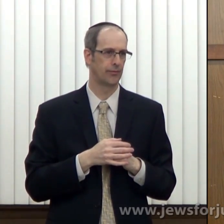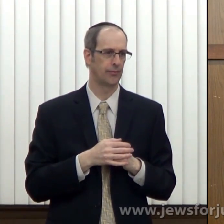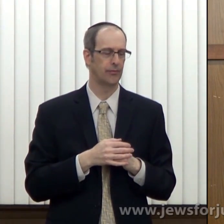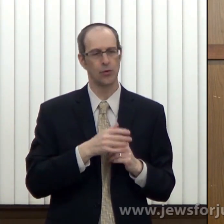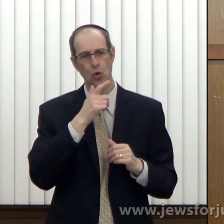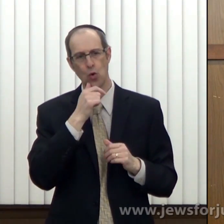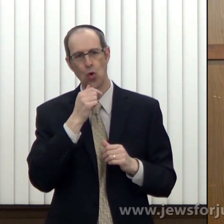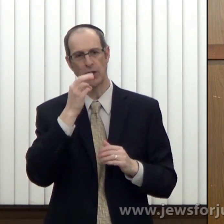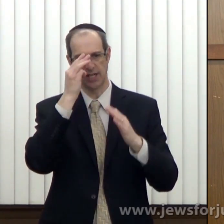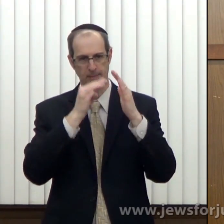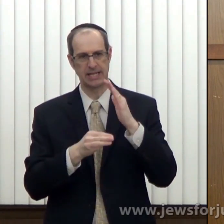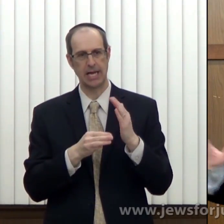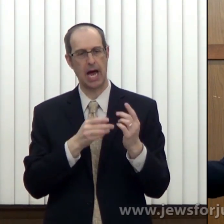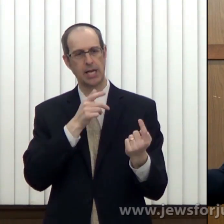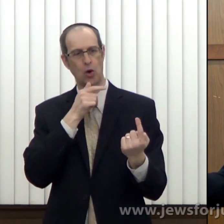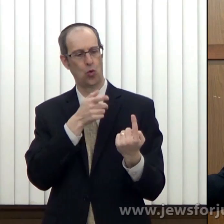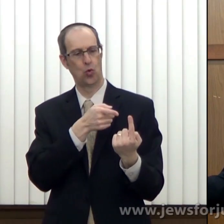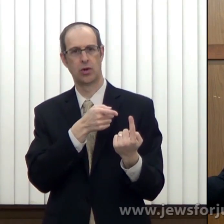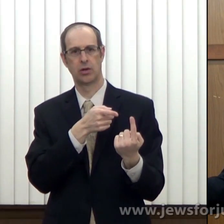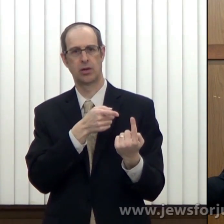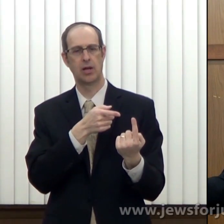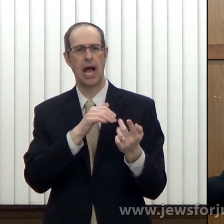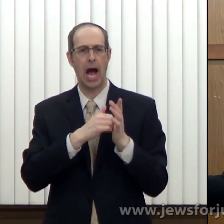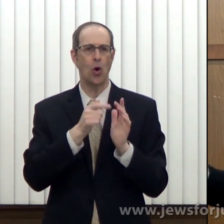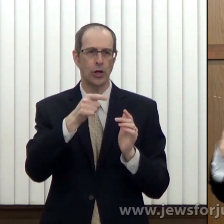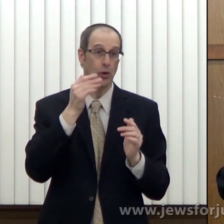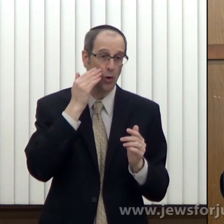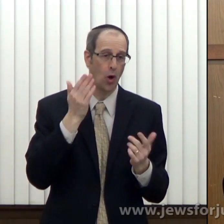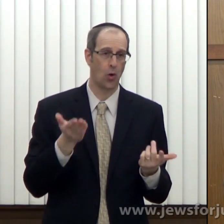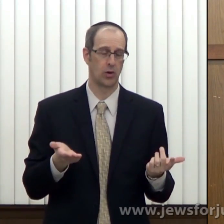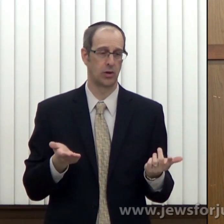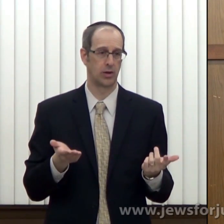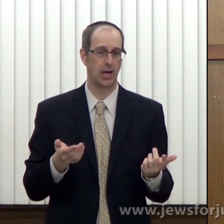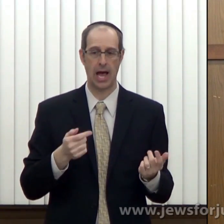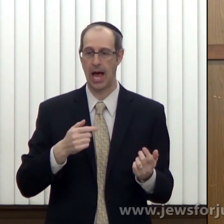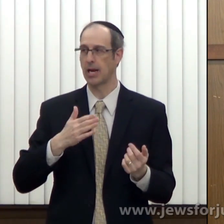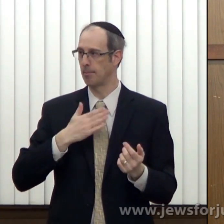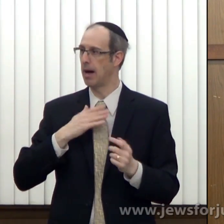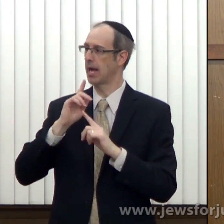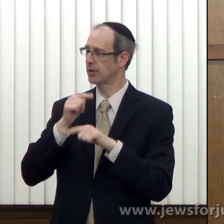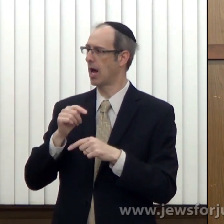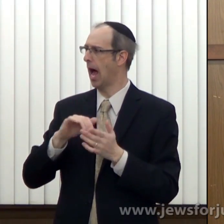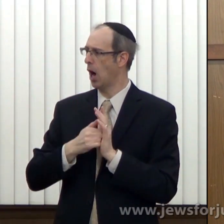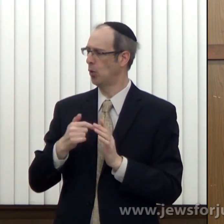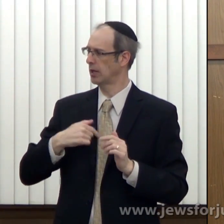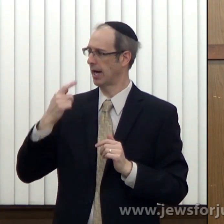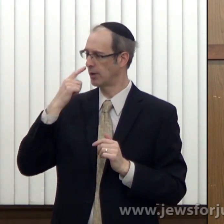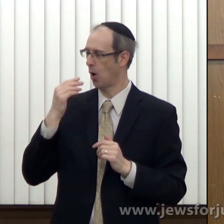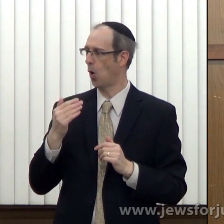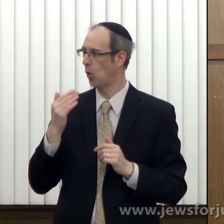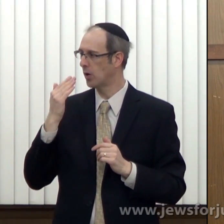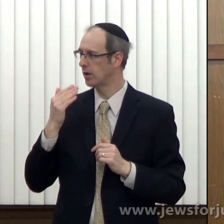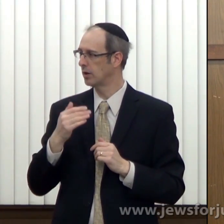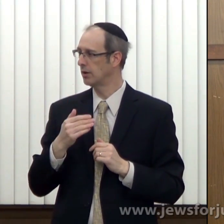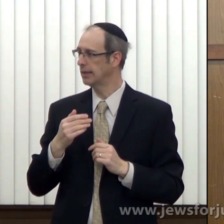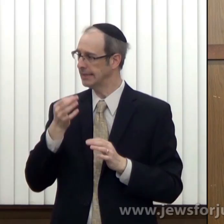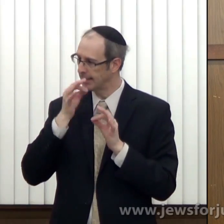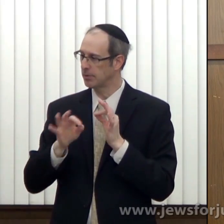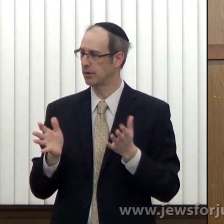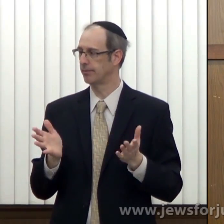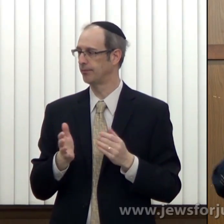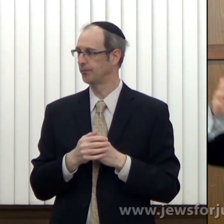who the Messiah is? How will you know who the Messiah is? And I say, how will I know? It's very